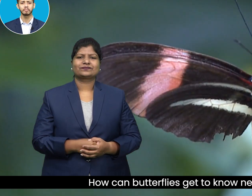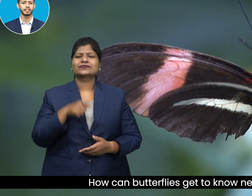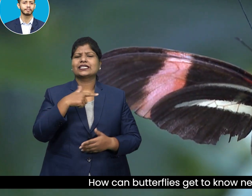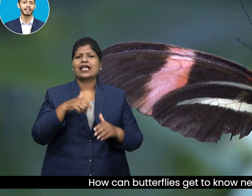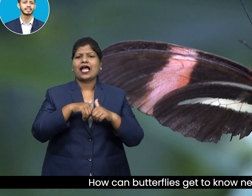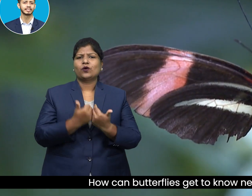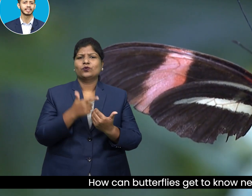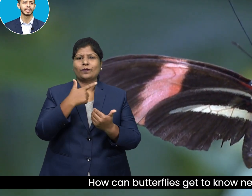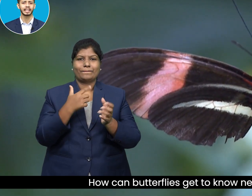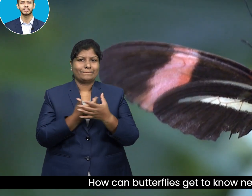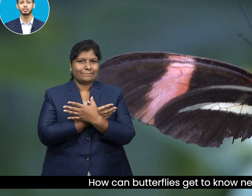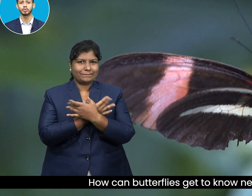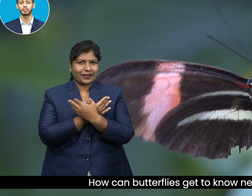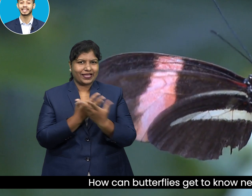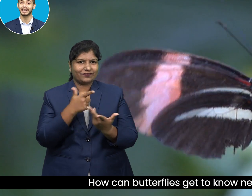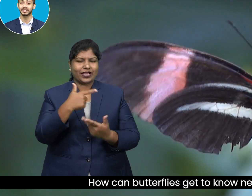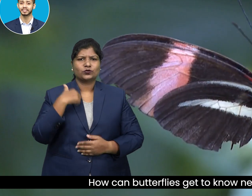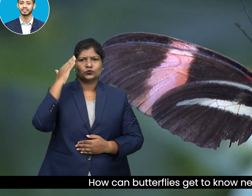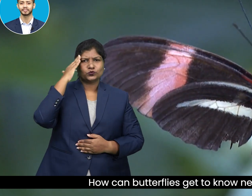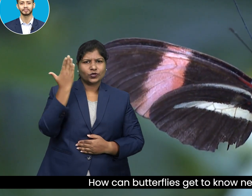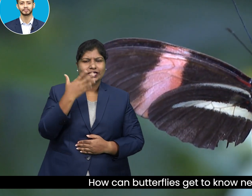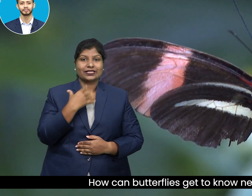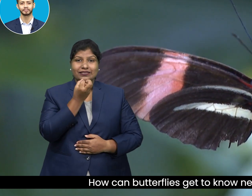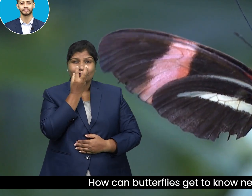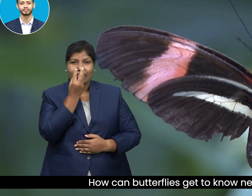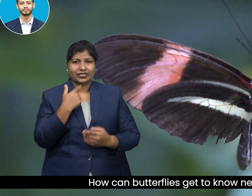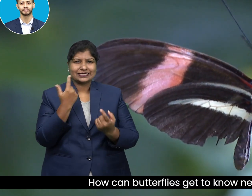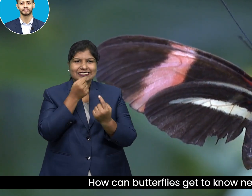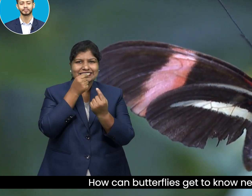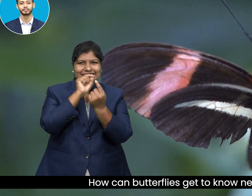How can butterflies get to know nectar?